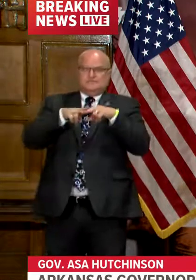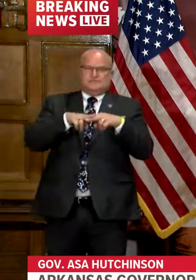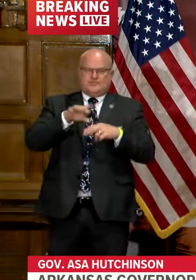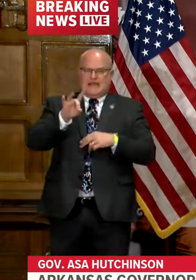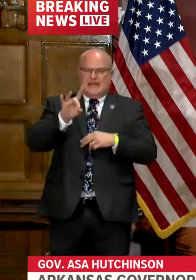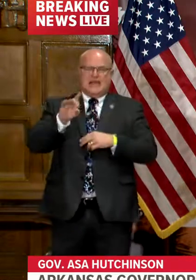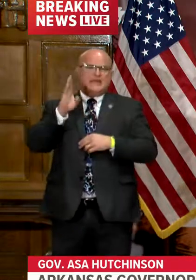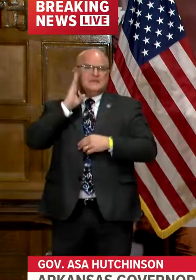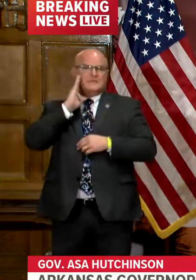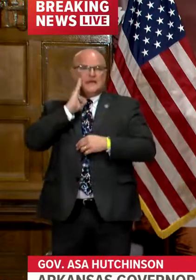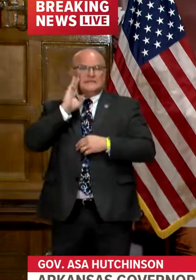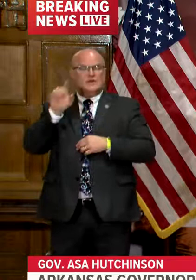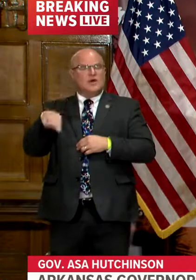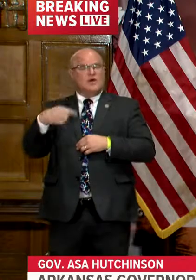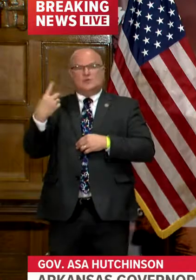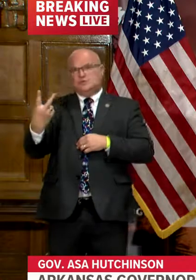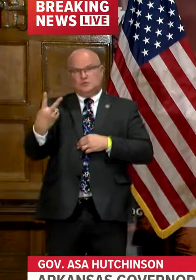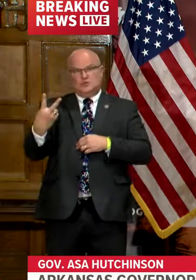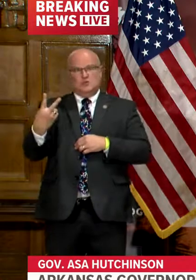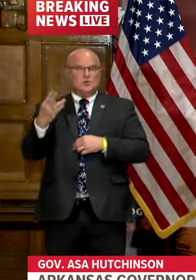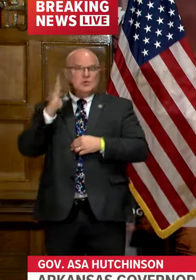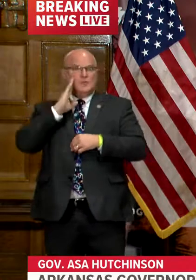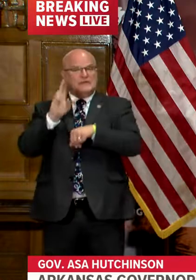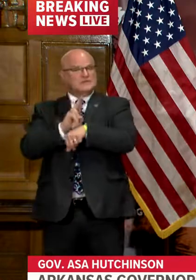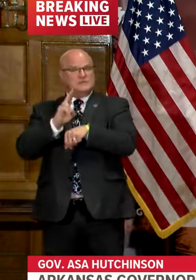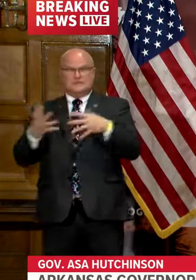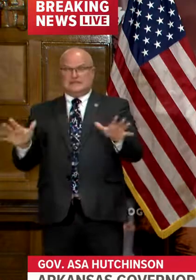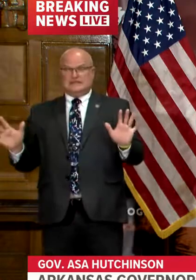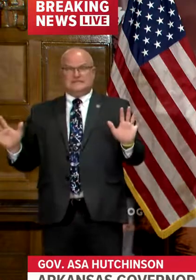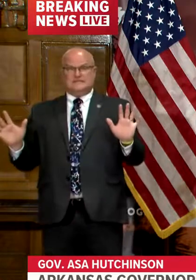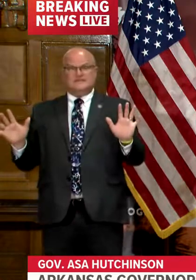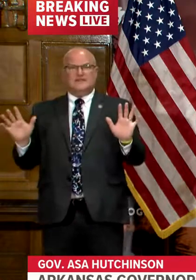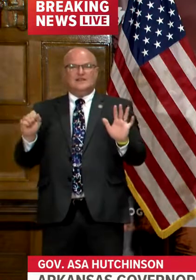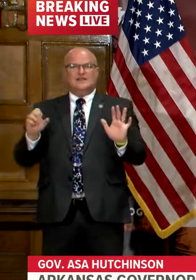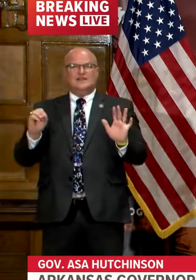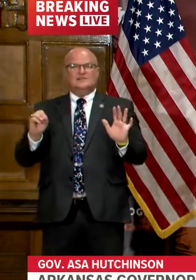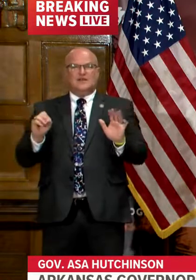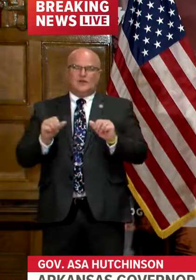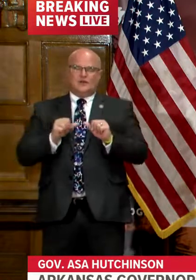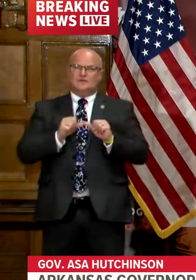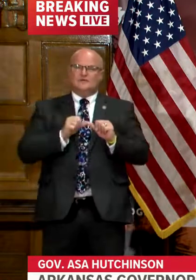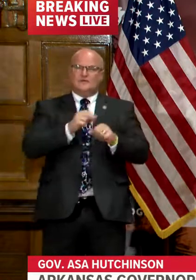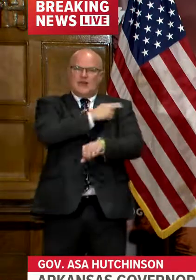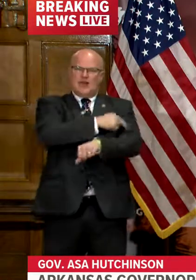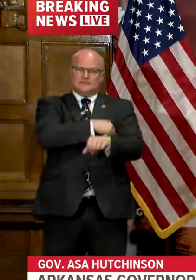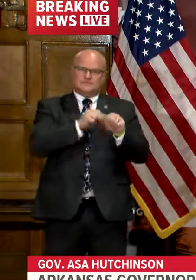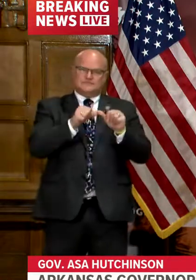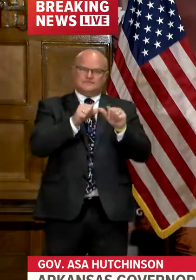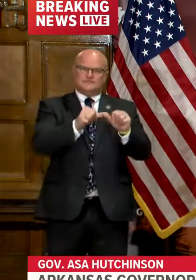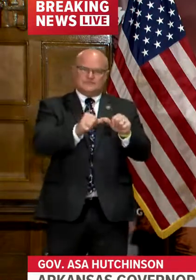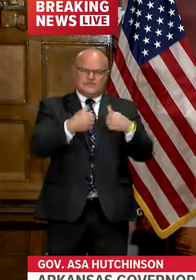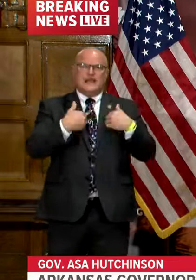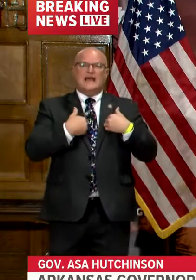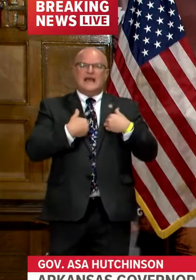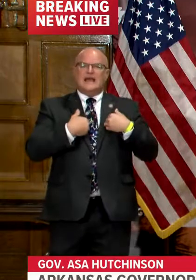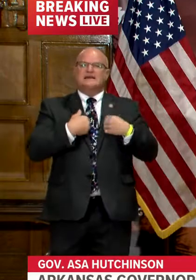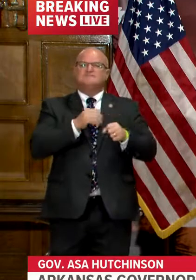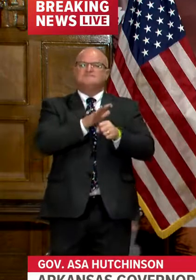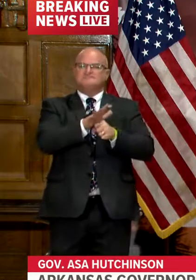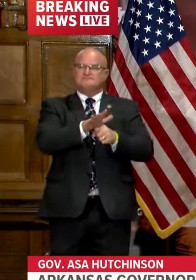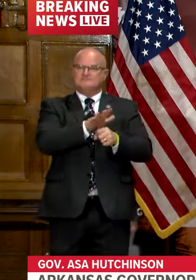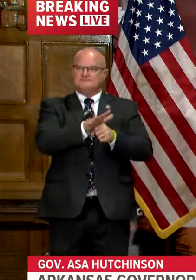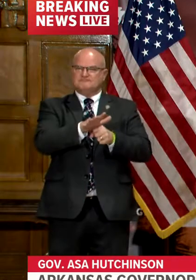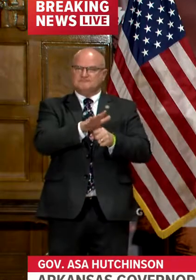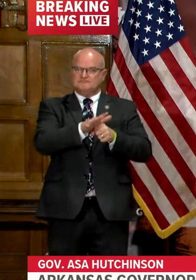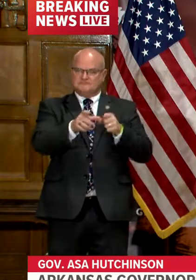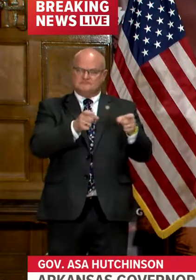beds. Only 2 of those beds have been utilized. And so our existing capacity has been able to